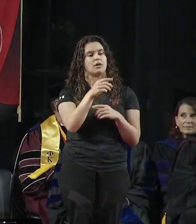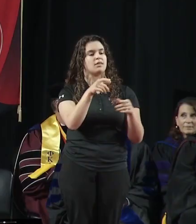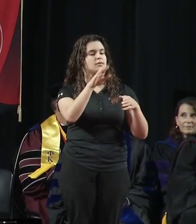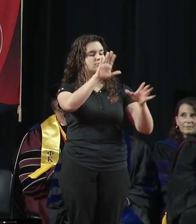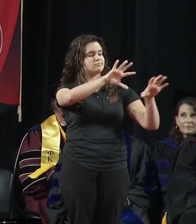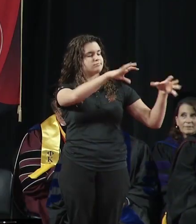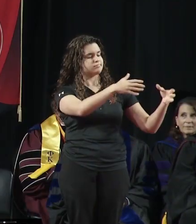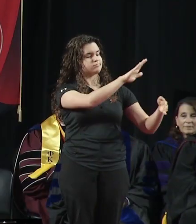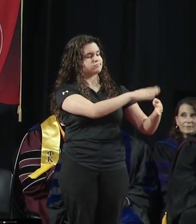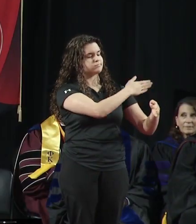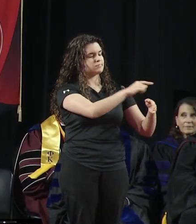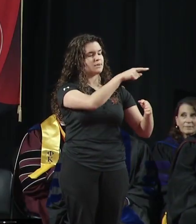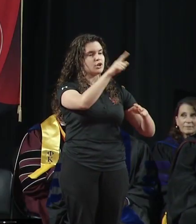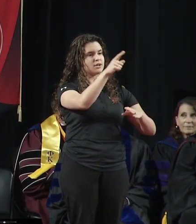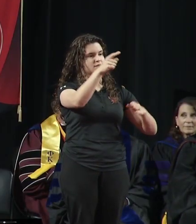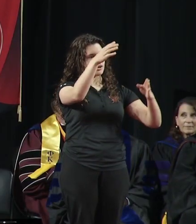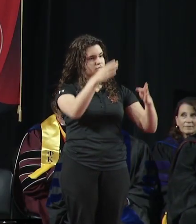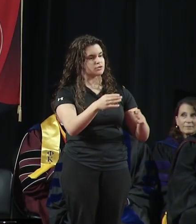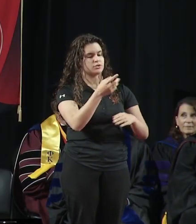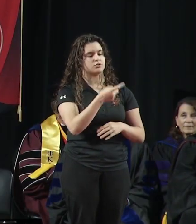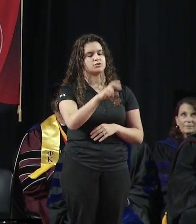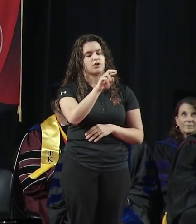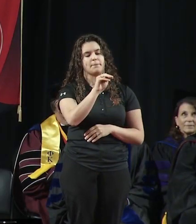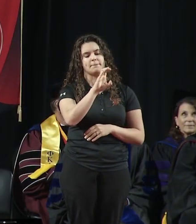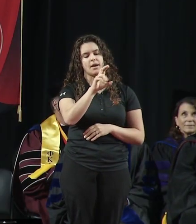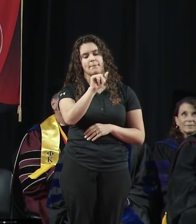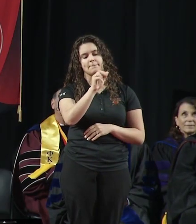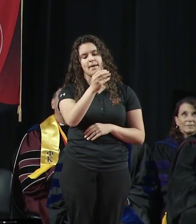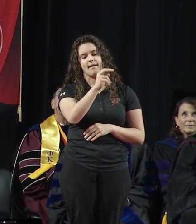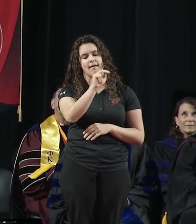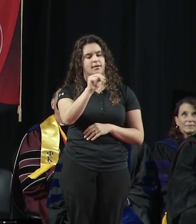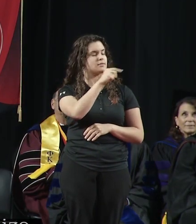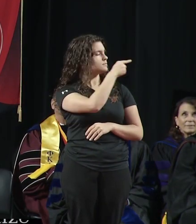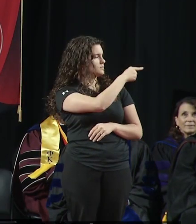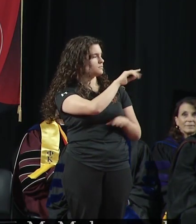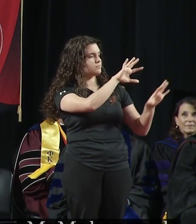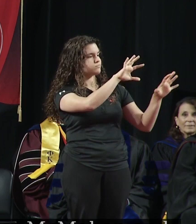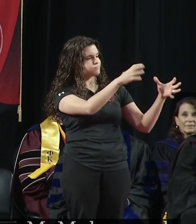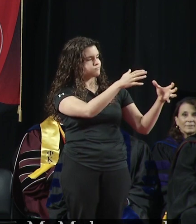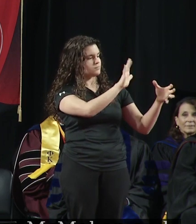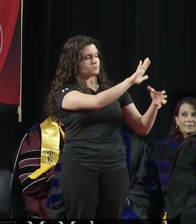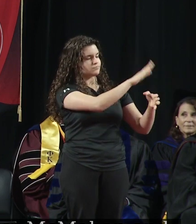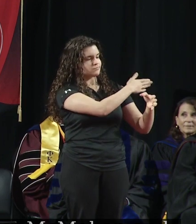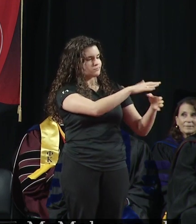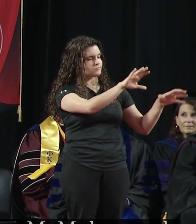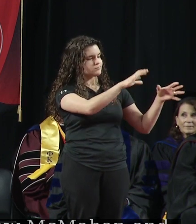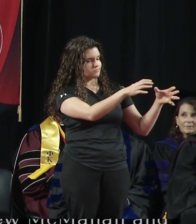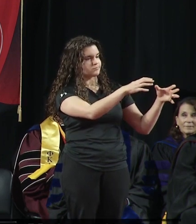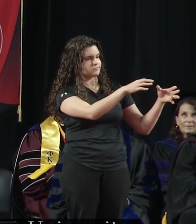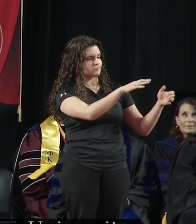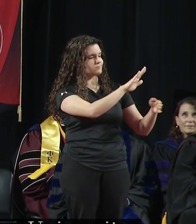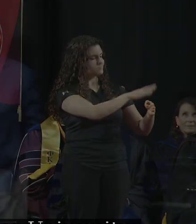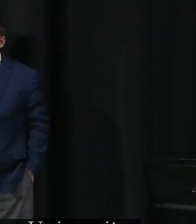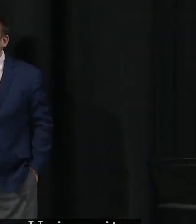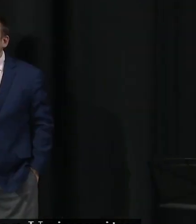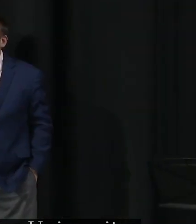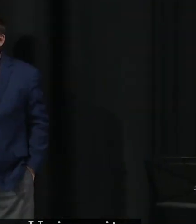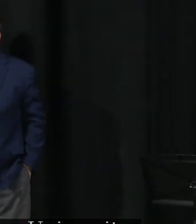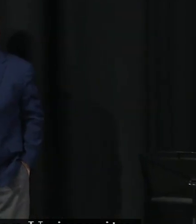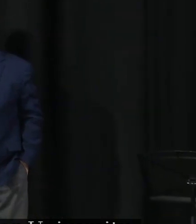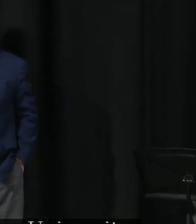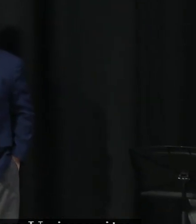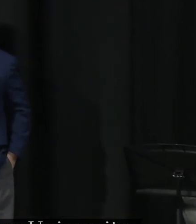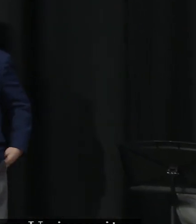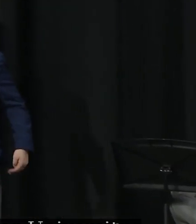conductor of the band, Dr. Andrew McMahon, and the members of the Lamar University Brass Ensemble.